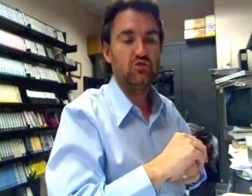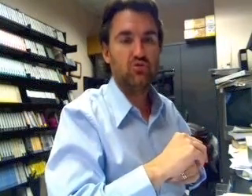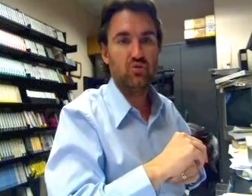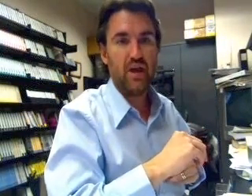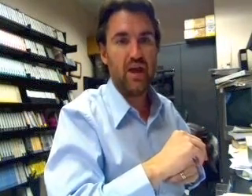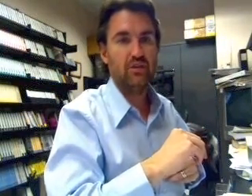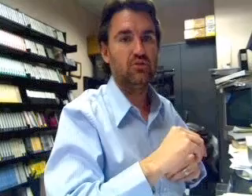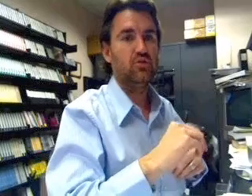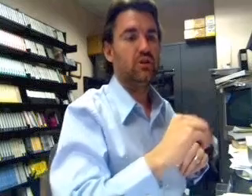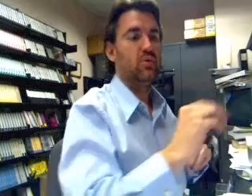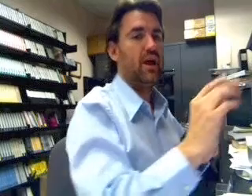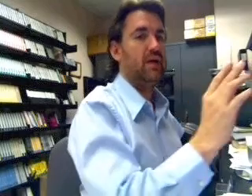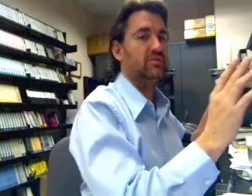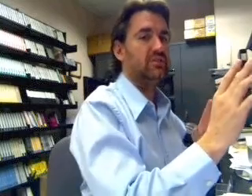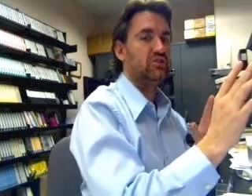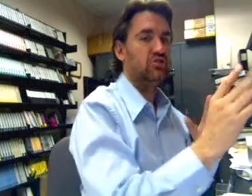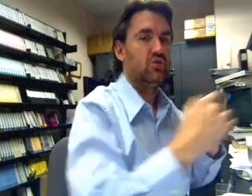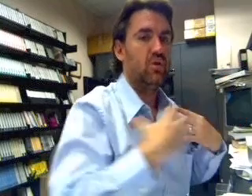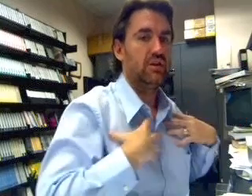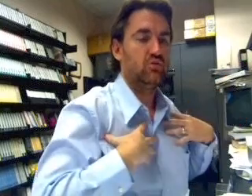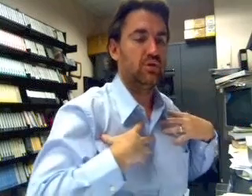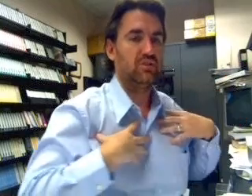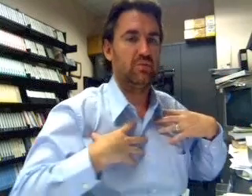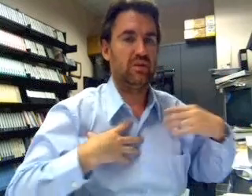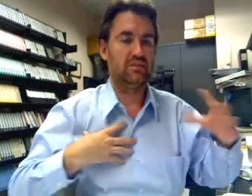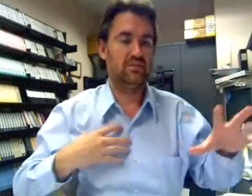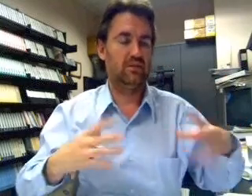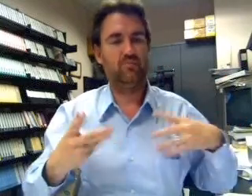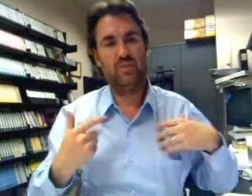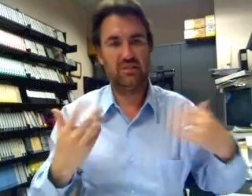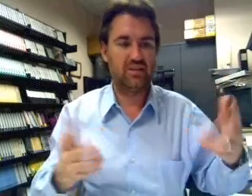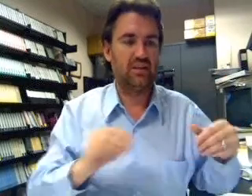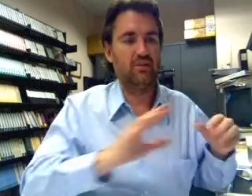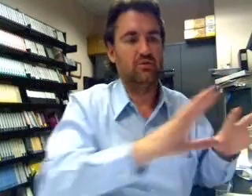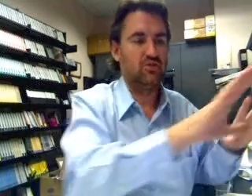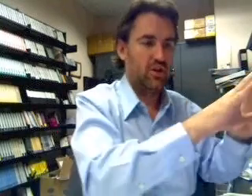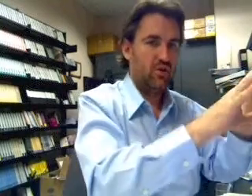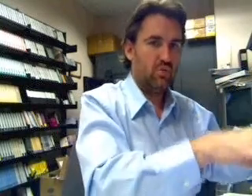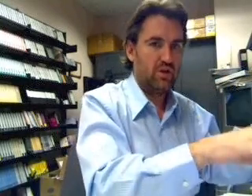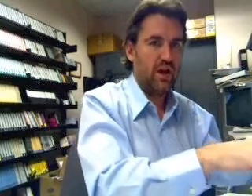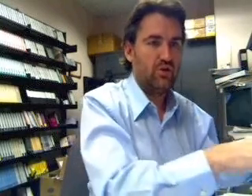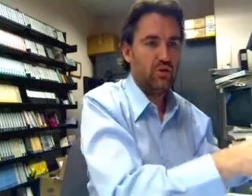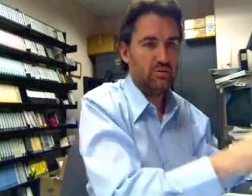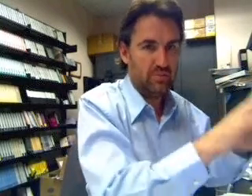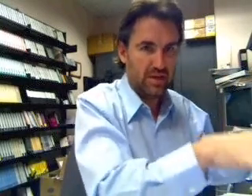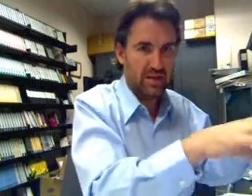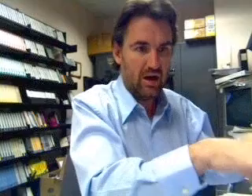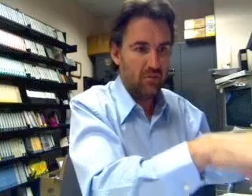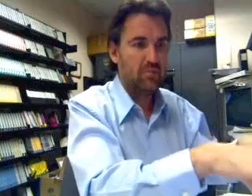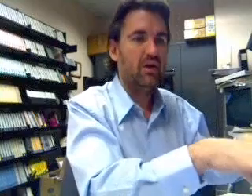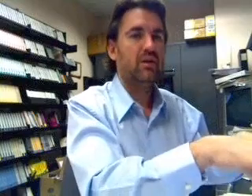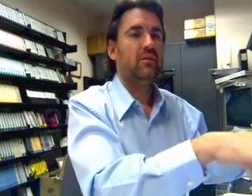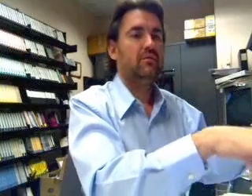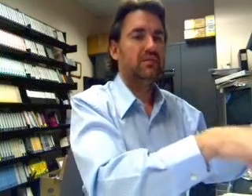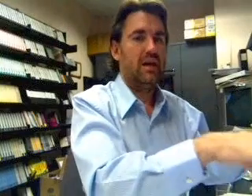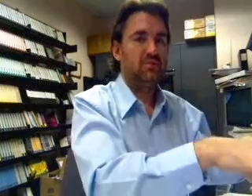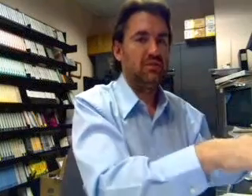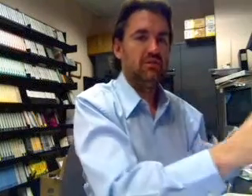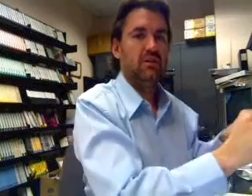drew the hallelujah. And what happens is you'll want to twist, because in sign language we're now going to become Samson.